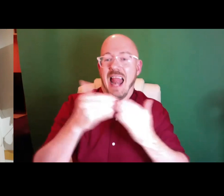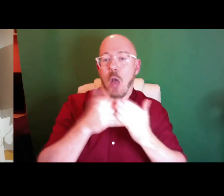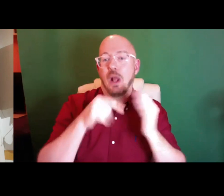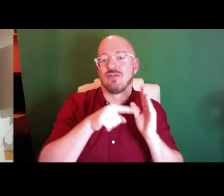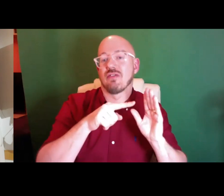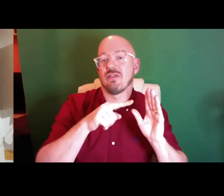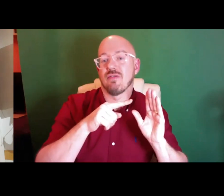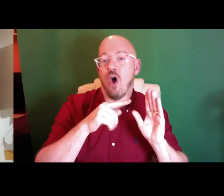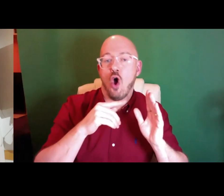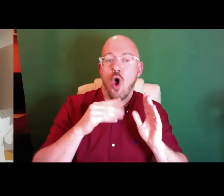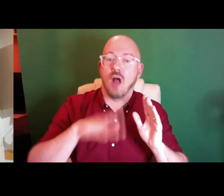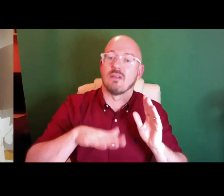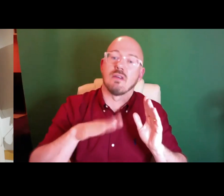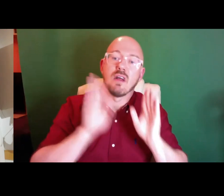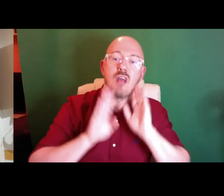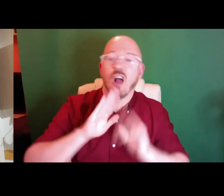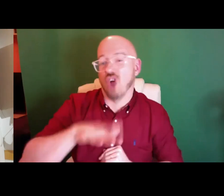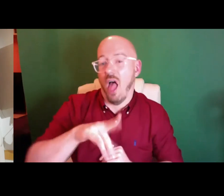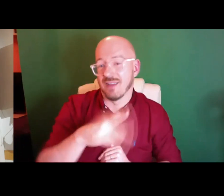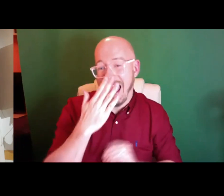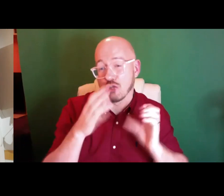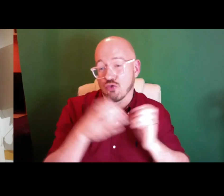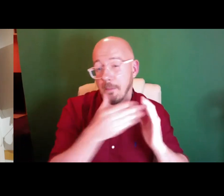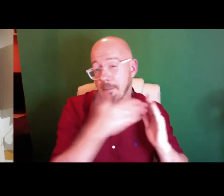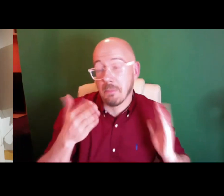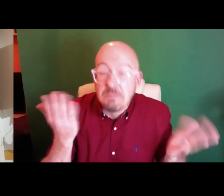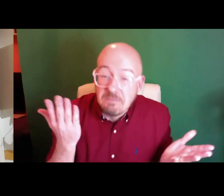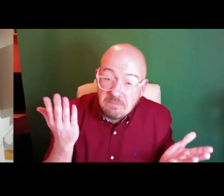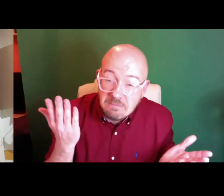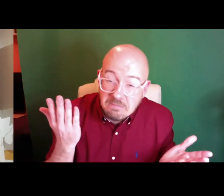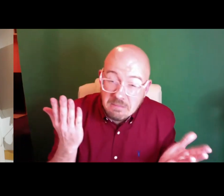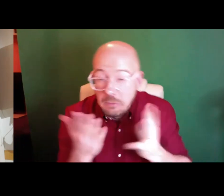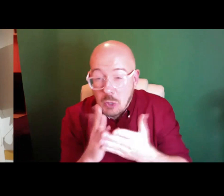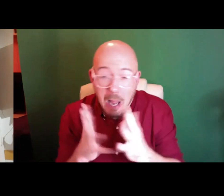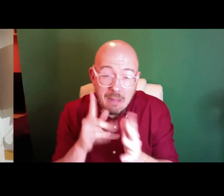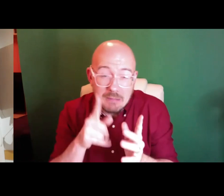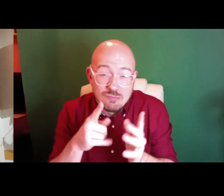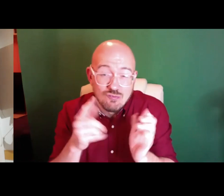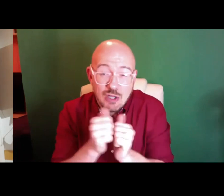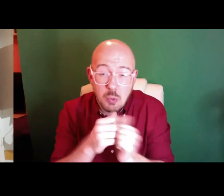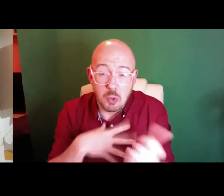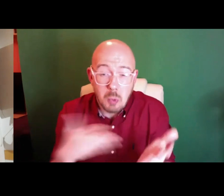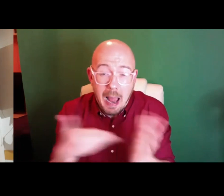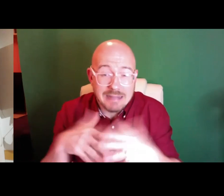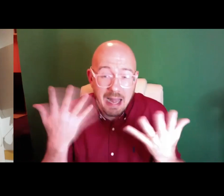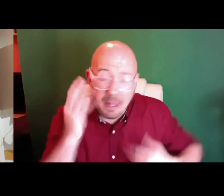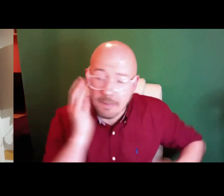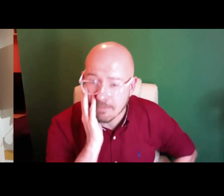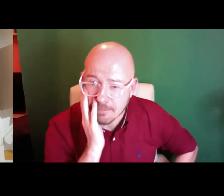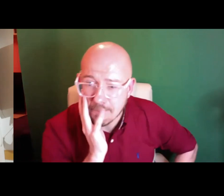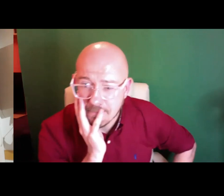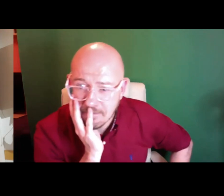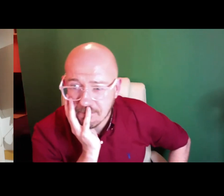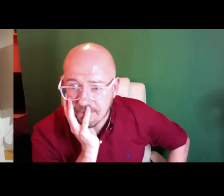What we really should be saying is that the minimum level of fluency should be at least one step above the fluency or the language abilities of